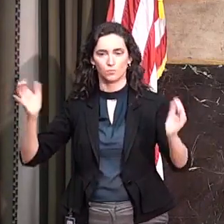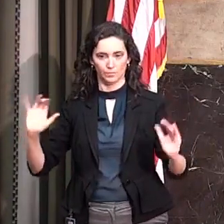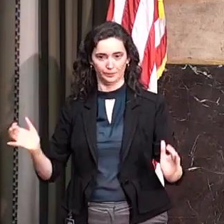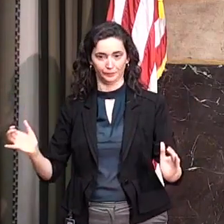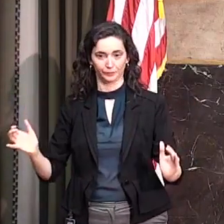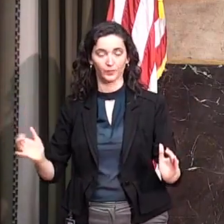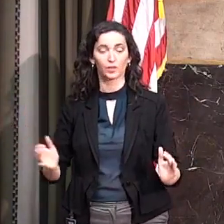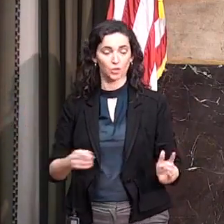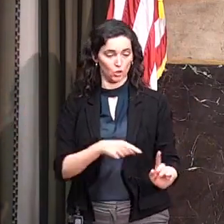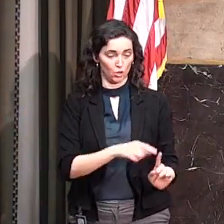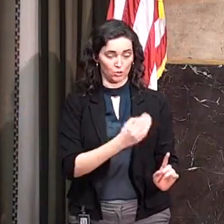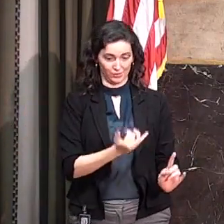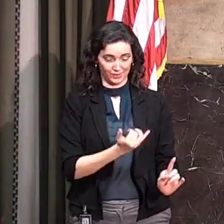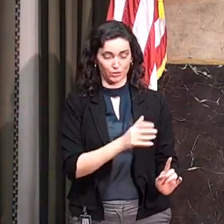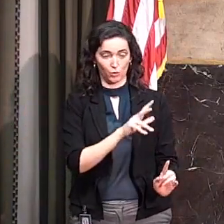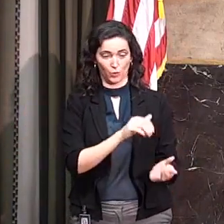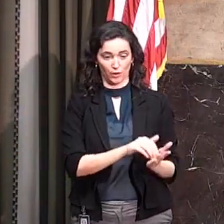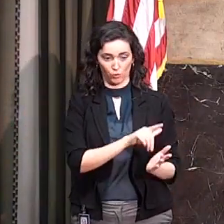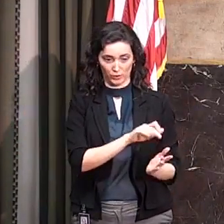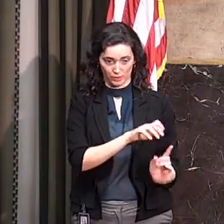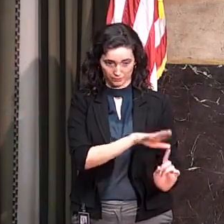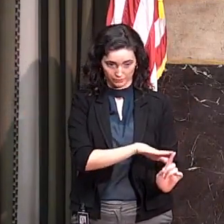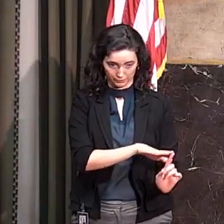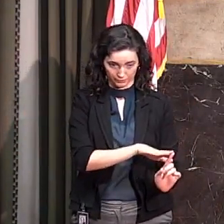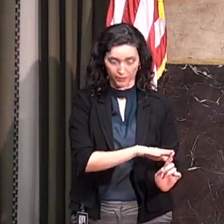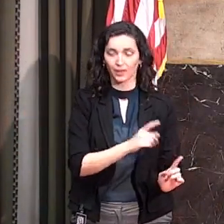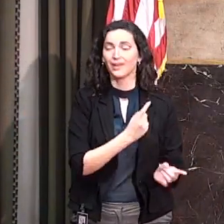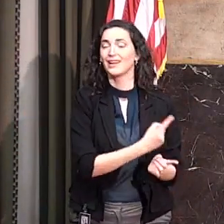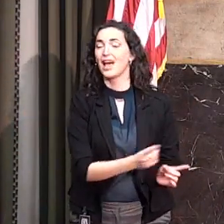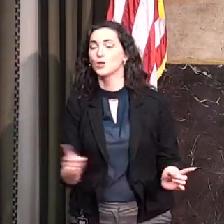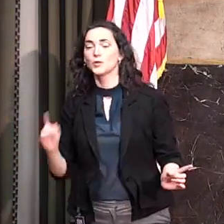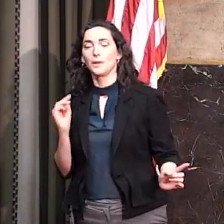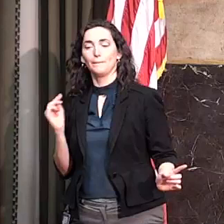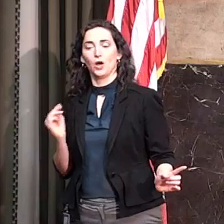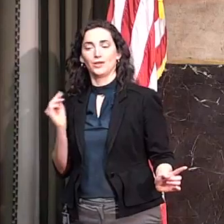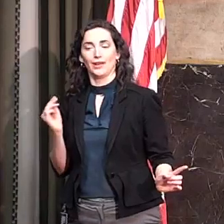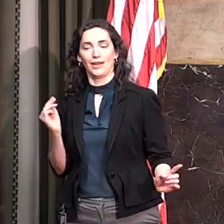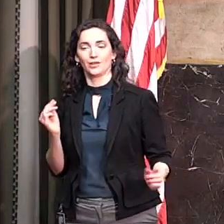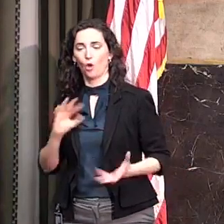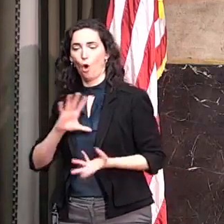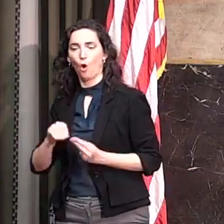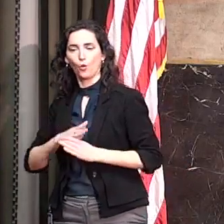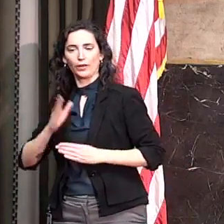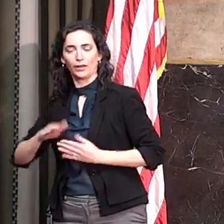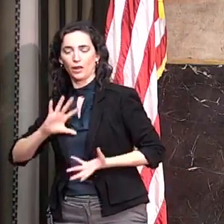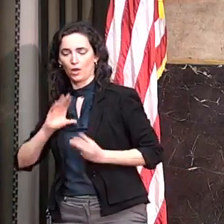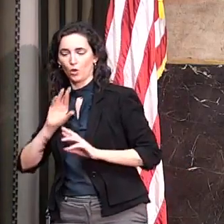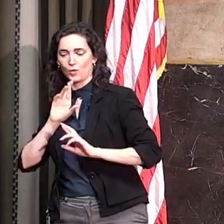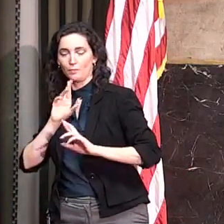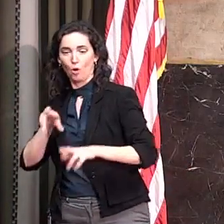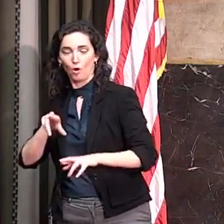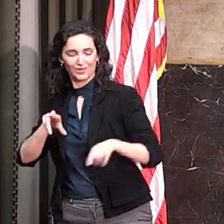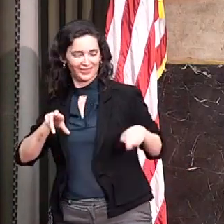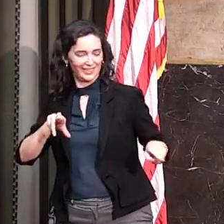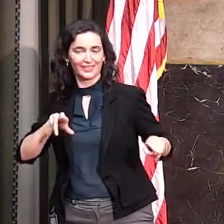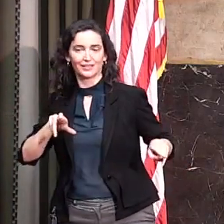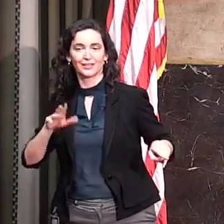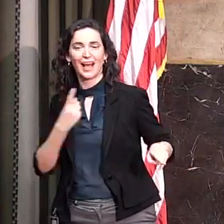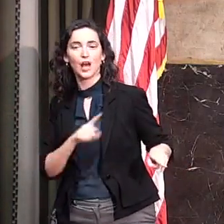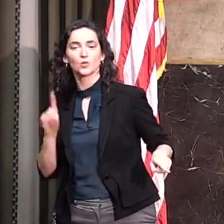Last Monday, when we reported 3 days worth of cases, we reported more than twice as many as we're reporting